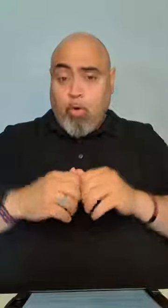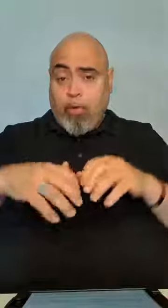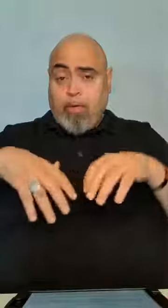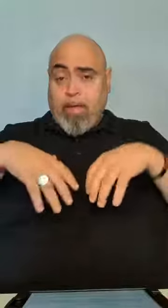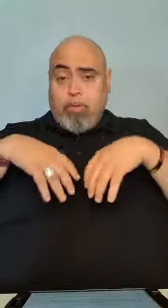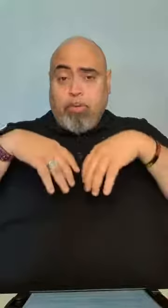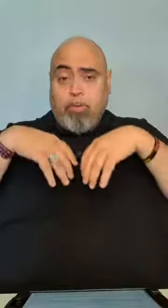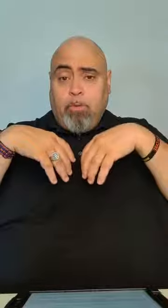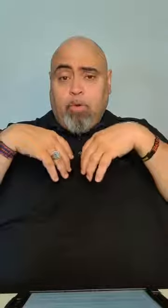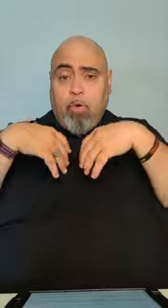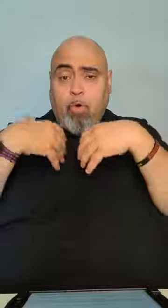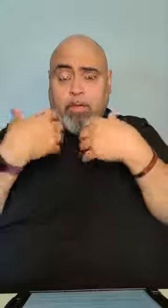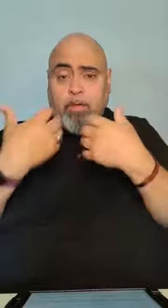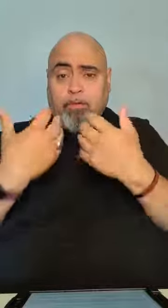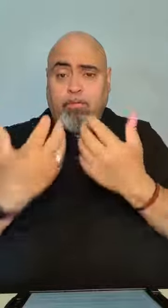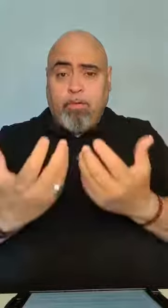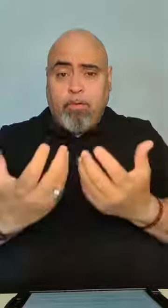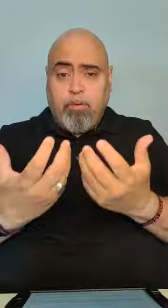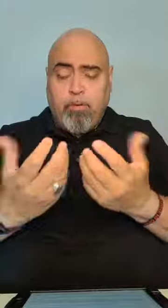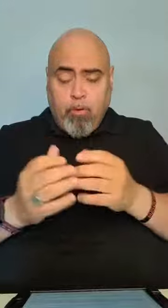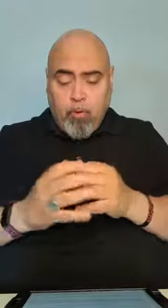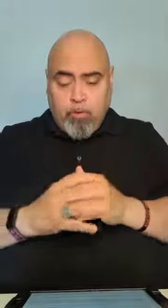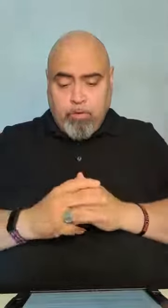or about a court of those